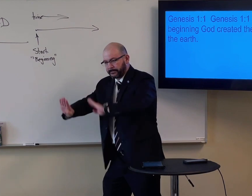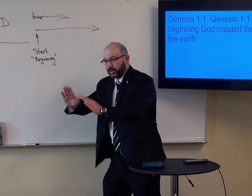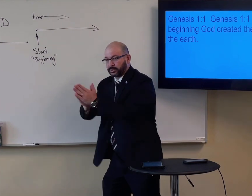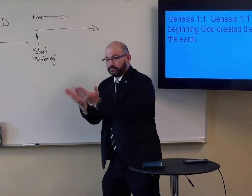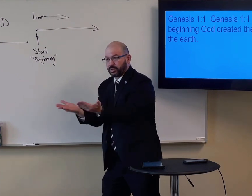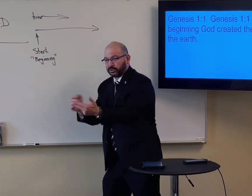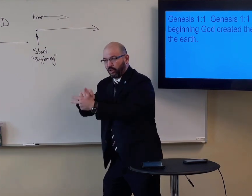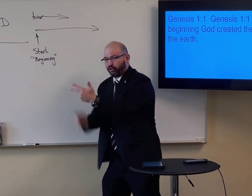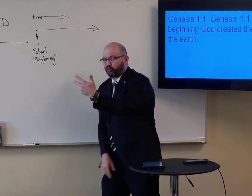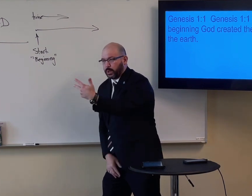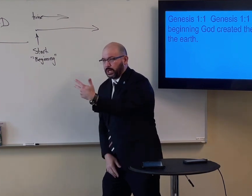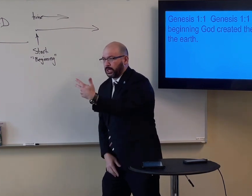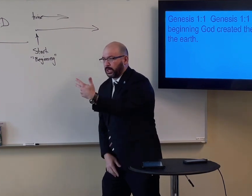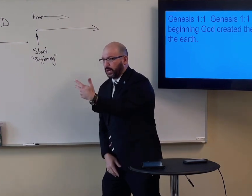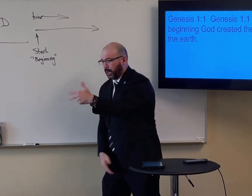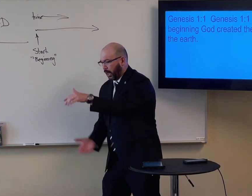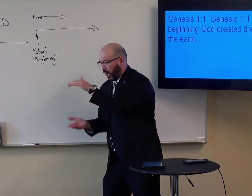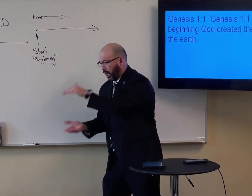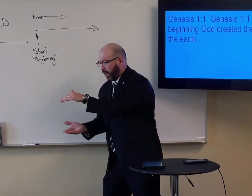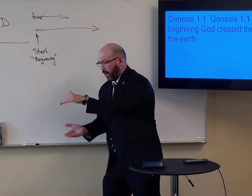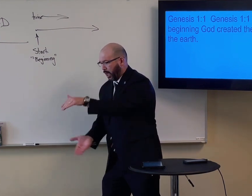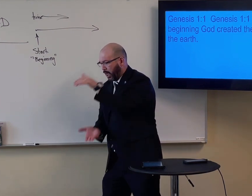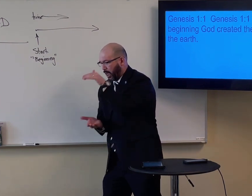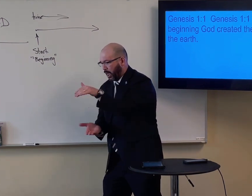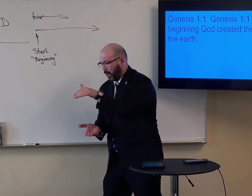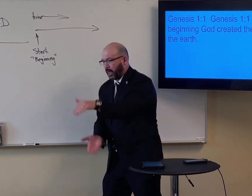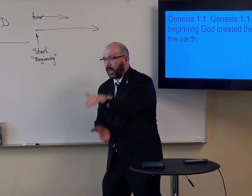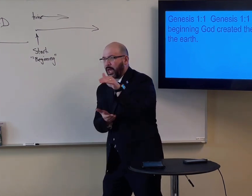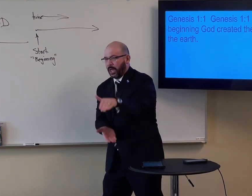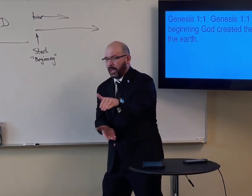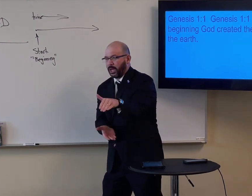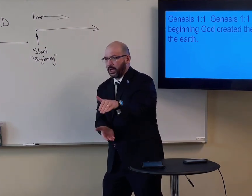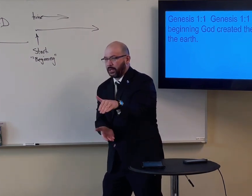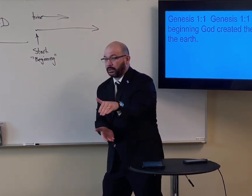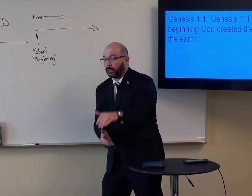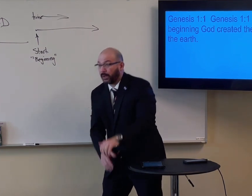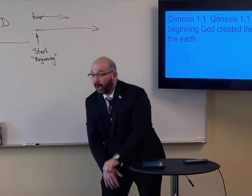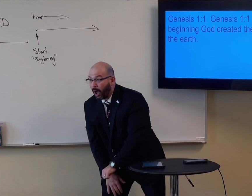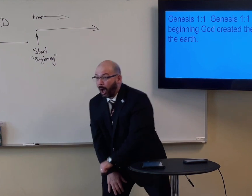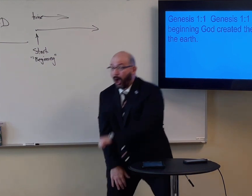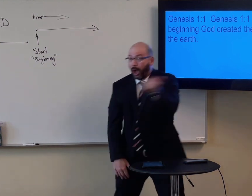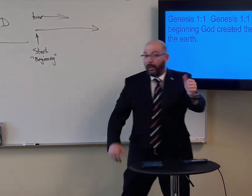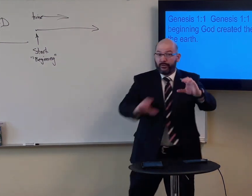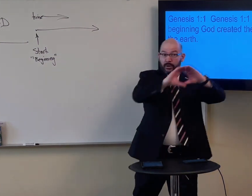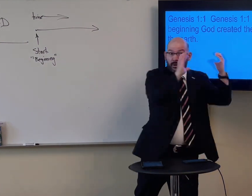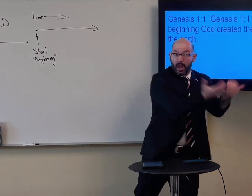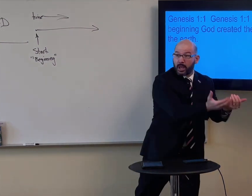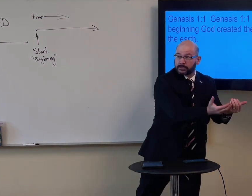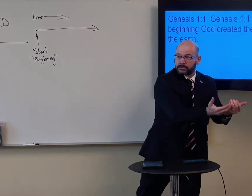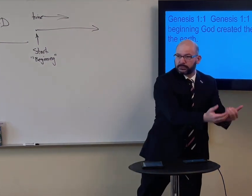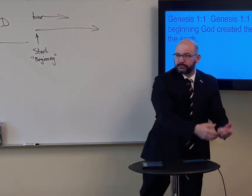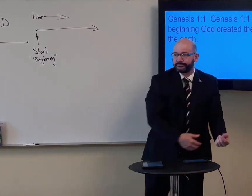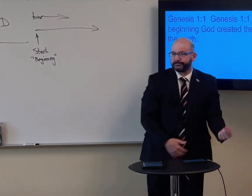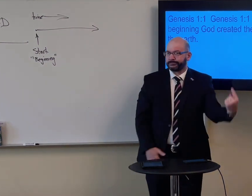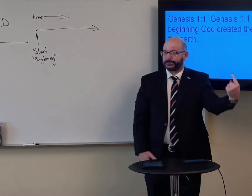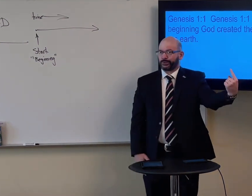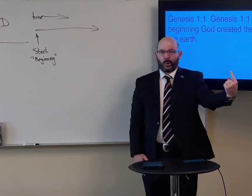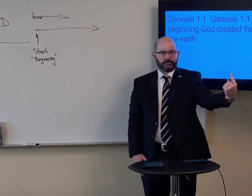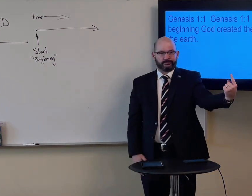We had three biology books. Yeah. And they're all real fat, real thick. Other classes had one